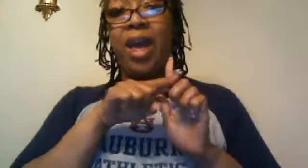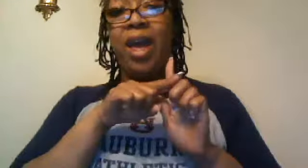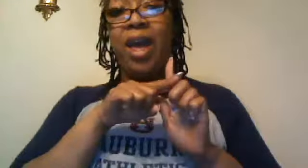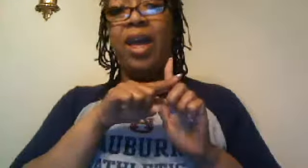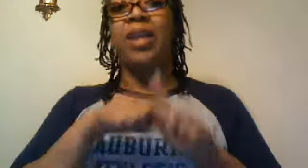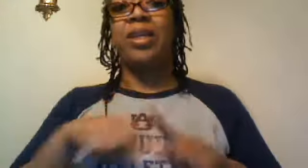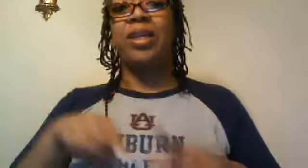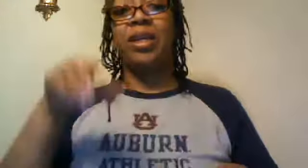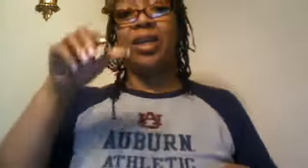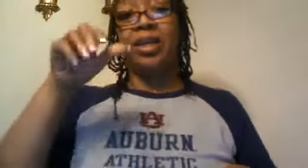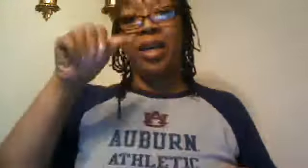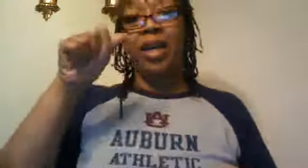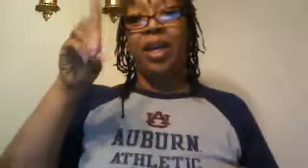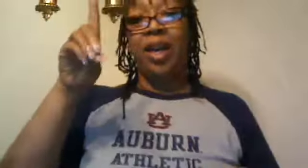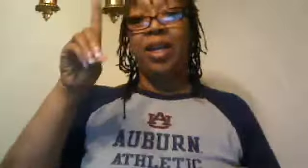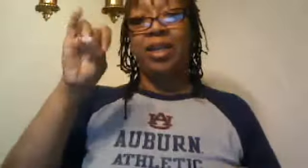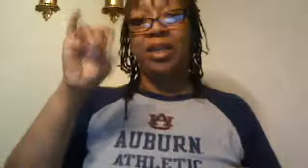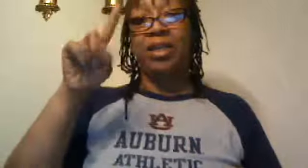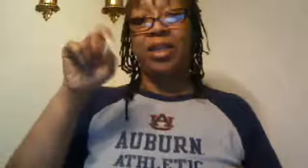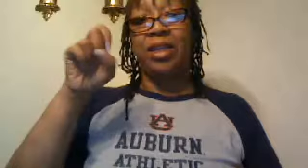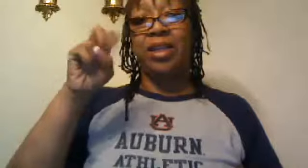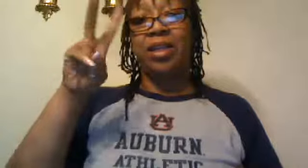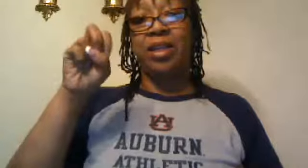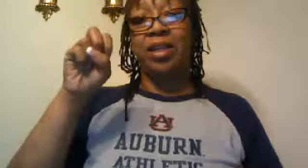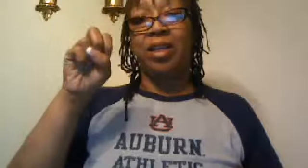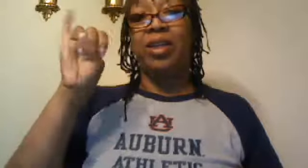it. So this is going to be the same thing as adding